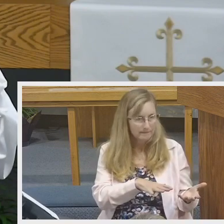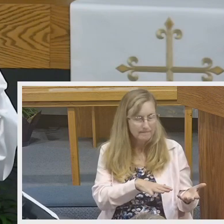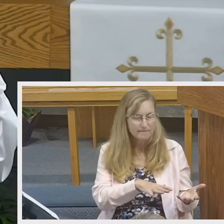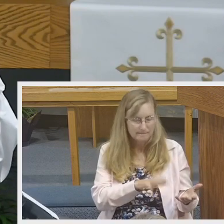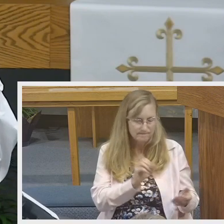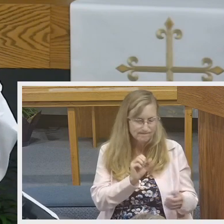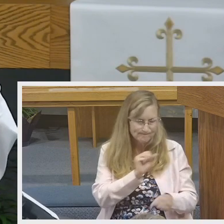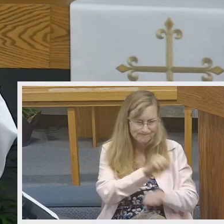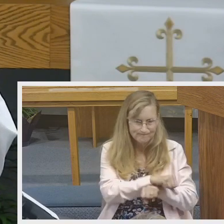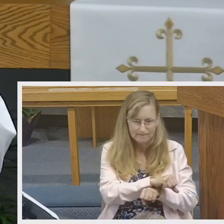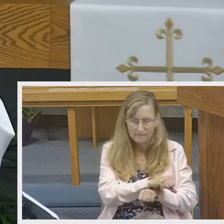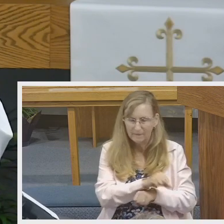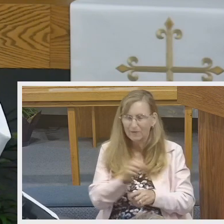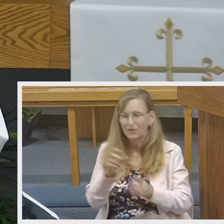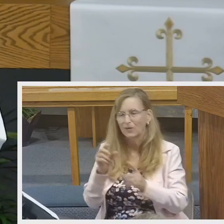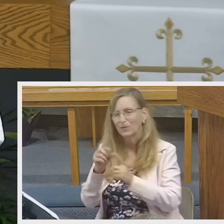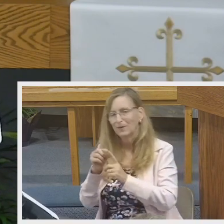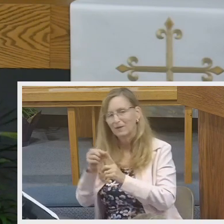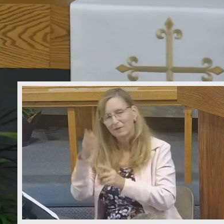The word of the Lord.